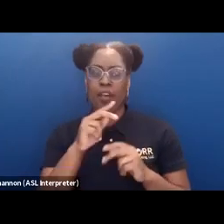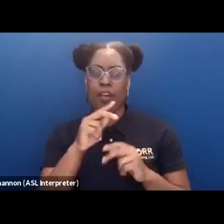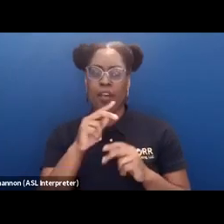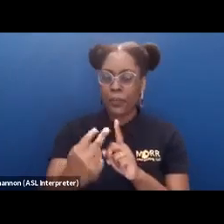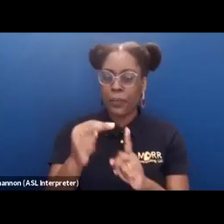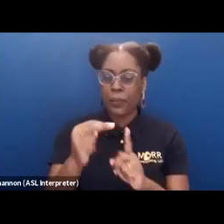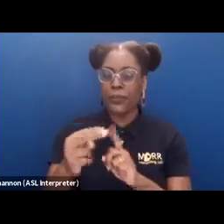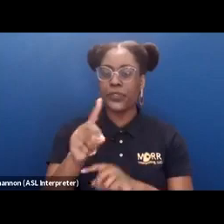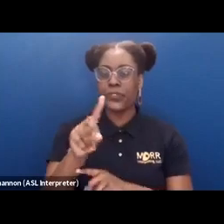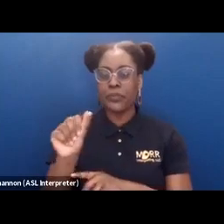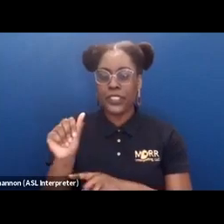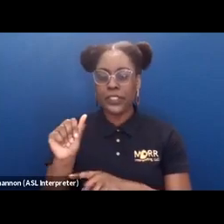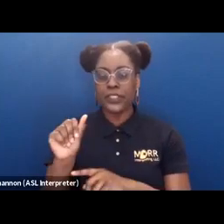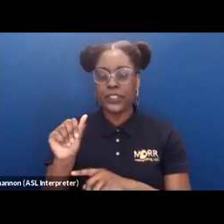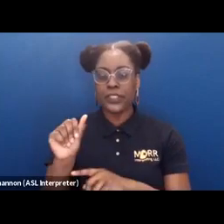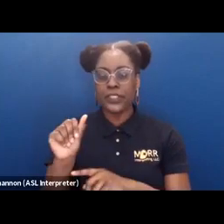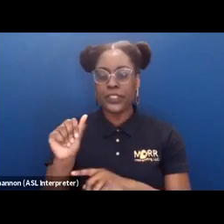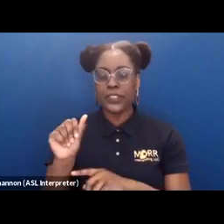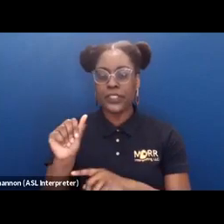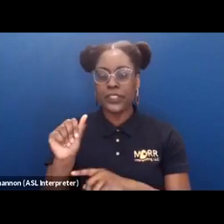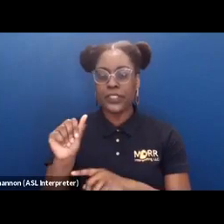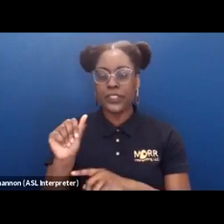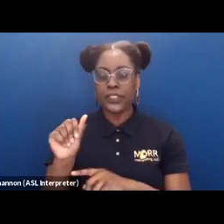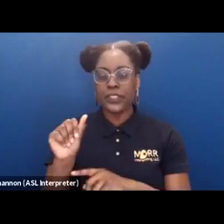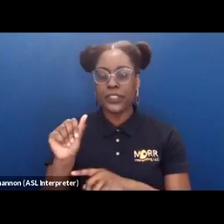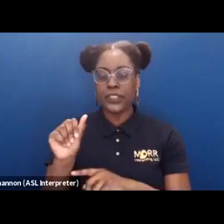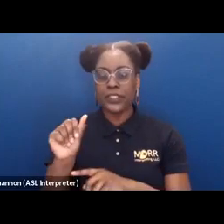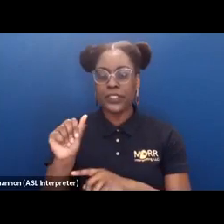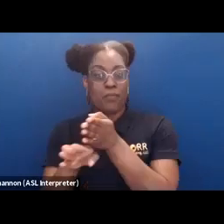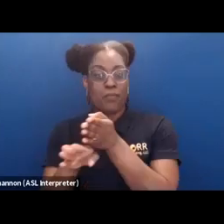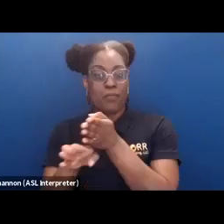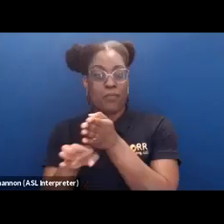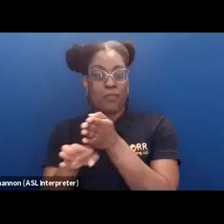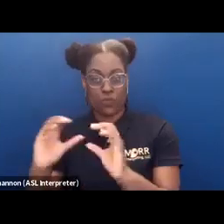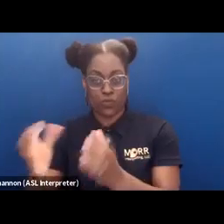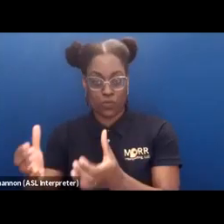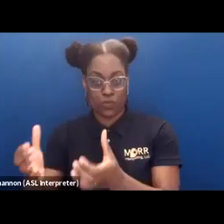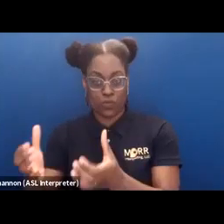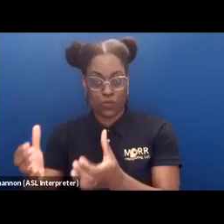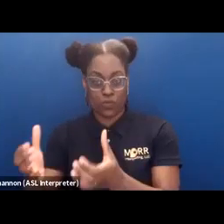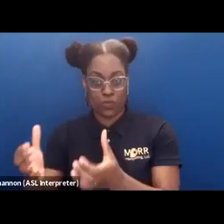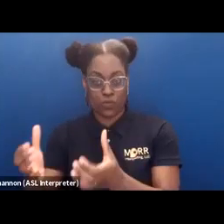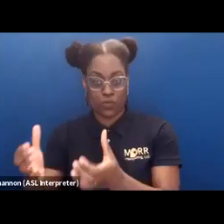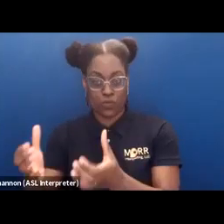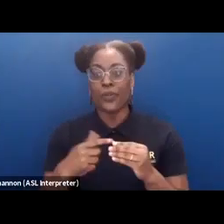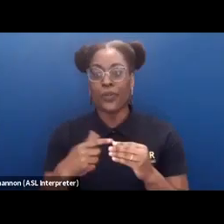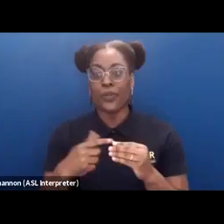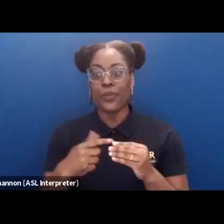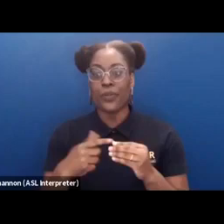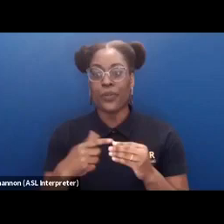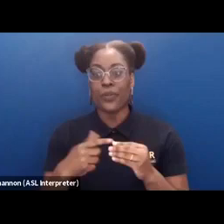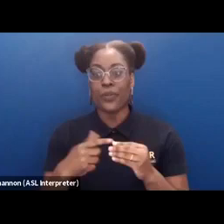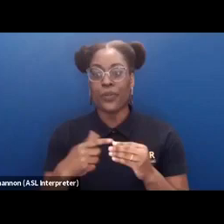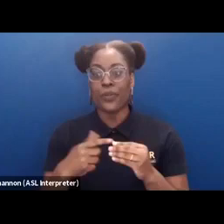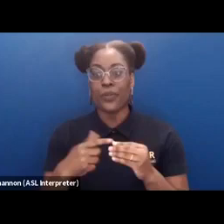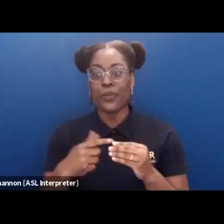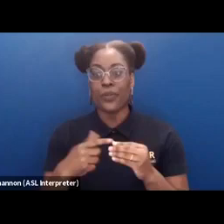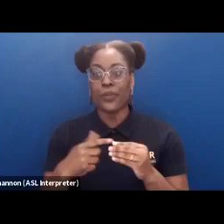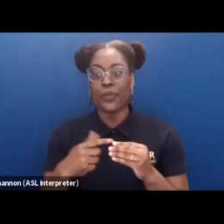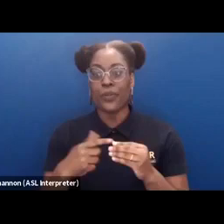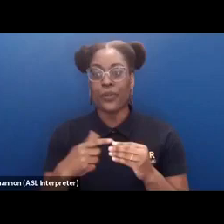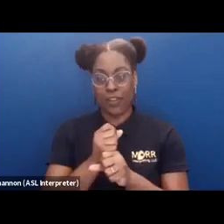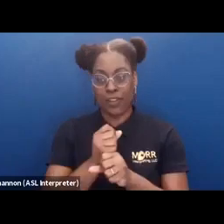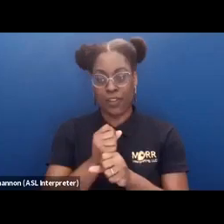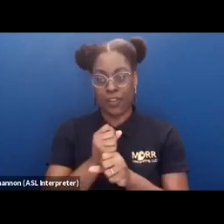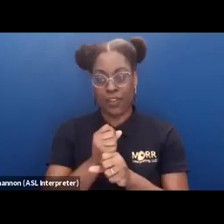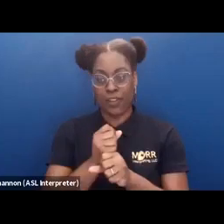empathy and creates accessibility initially? The majority, white race, or minorities? How do we tackle